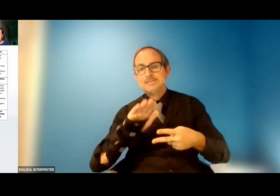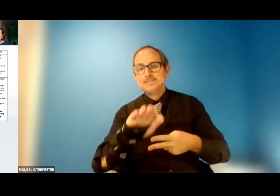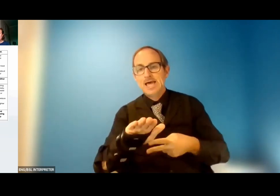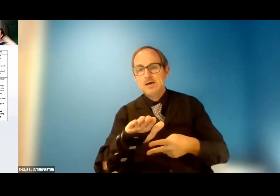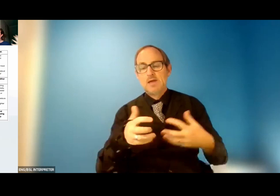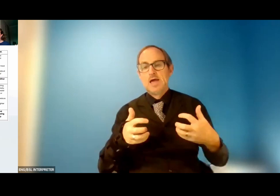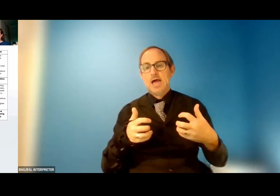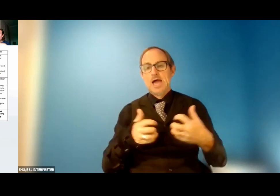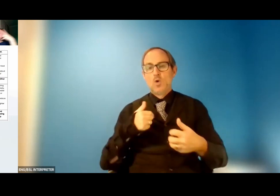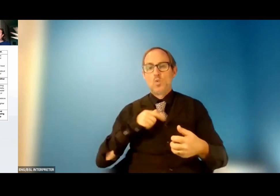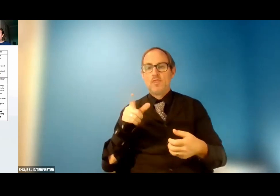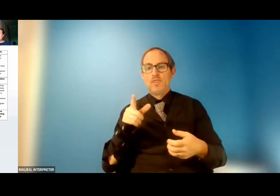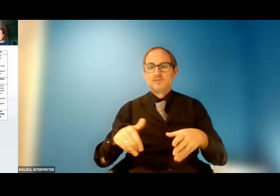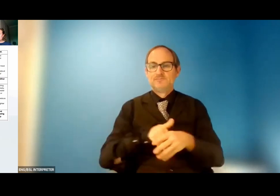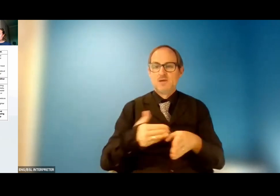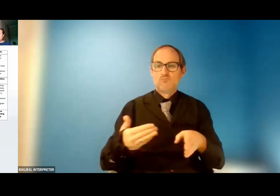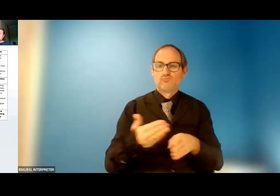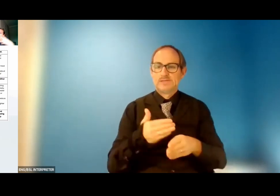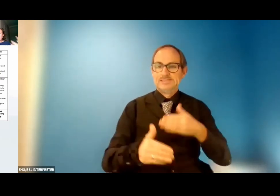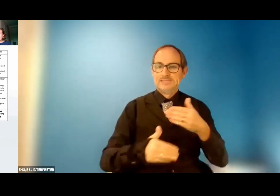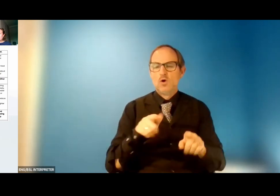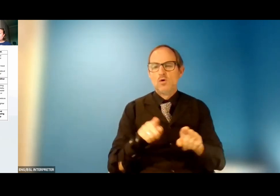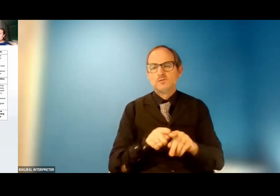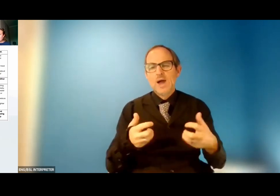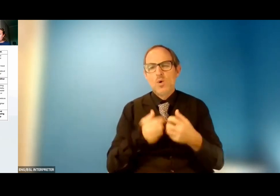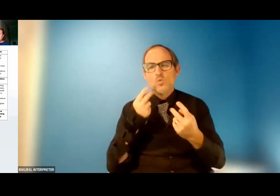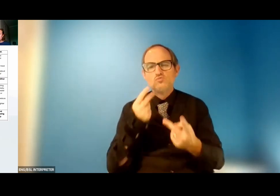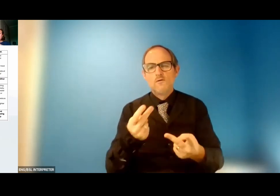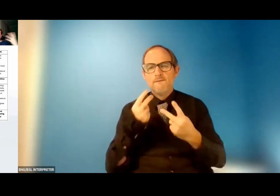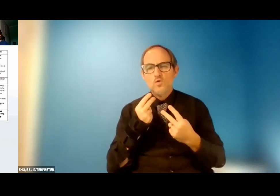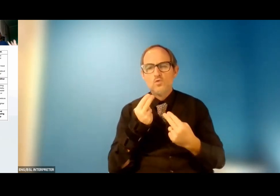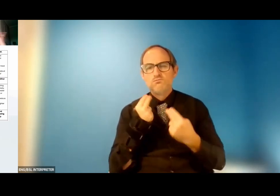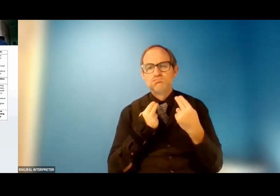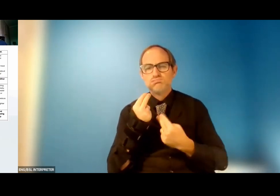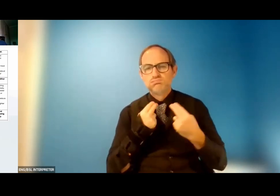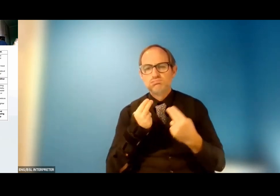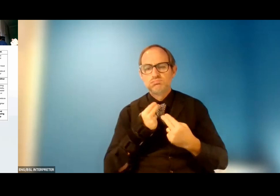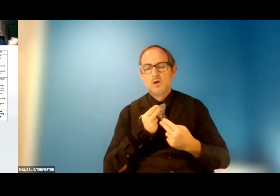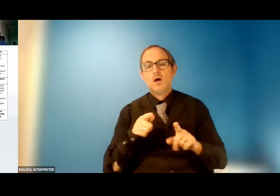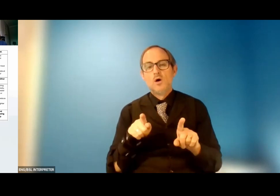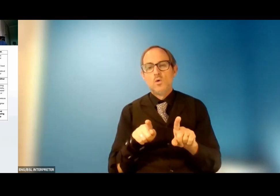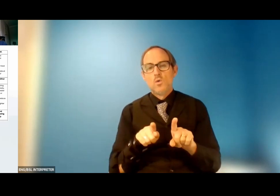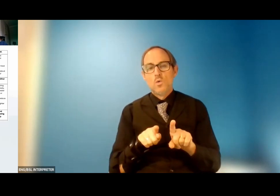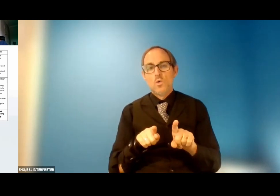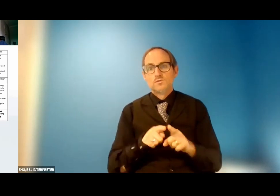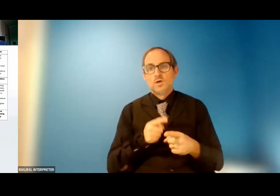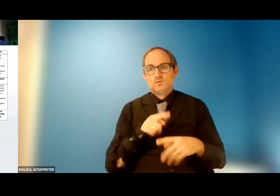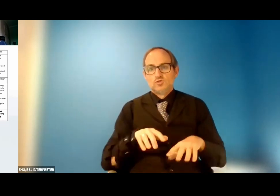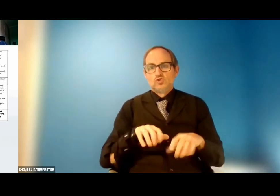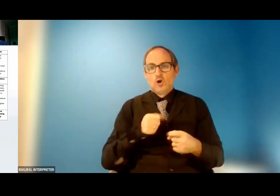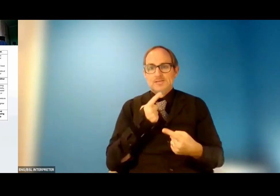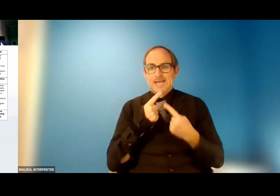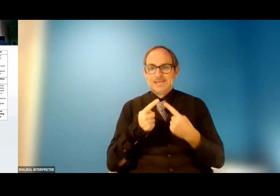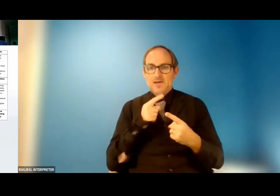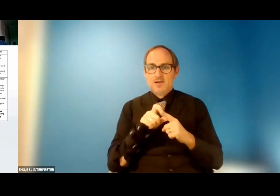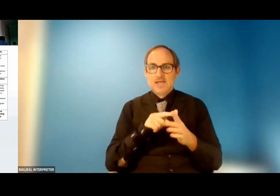it. So a lot of those initial outcomes from the data portrait will start to be really relevant